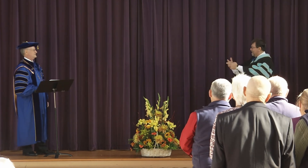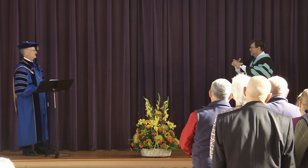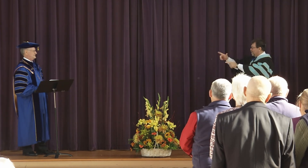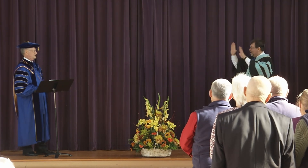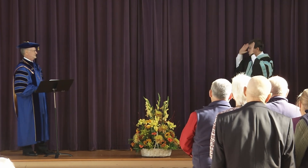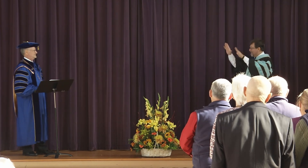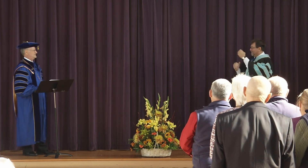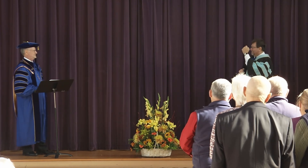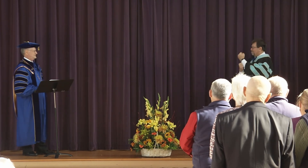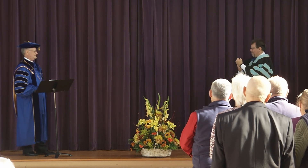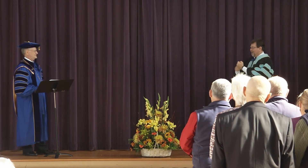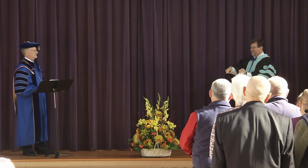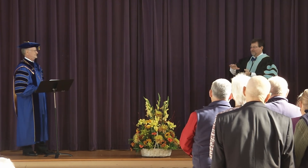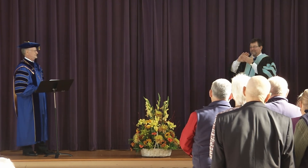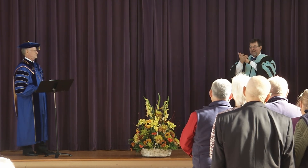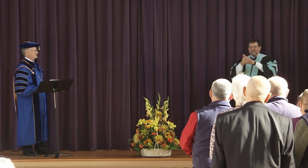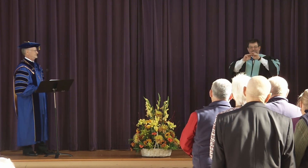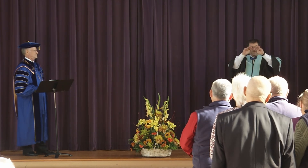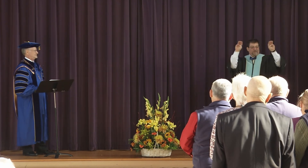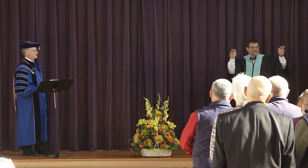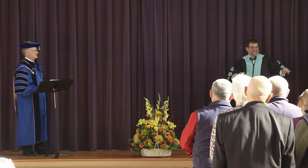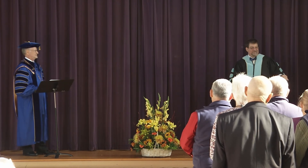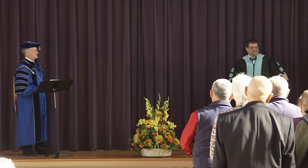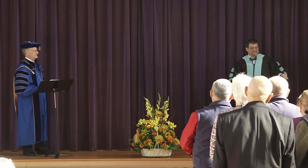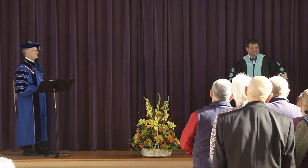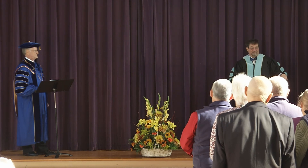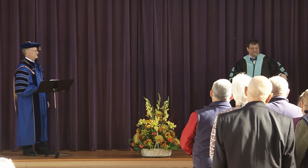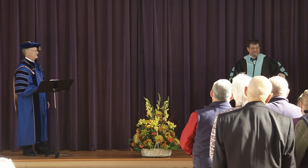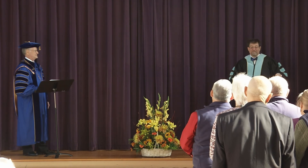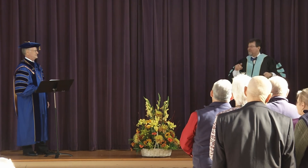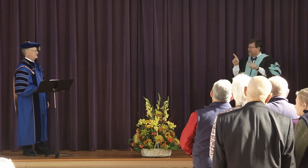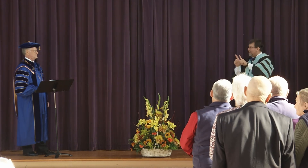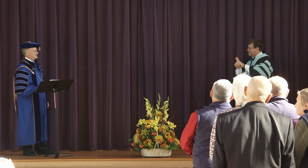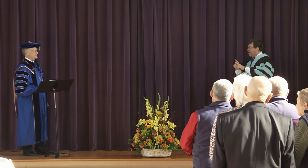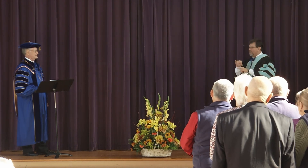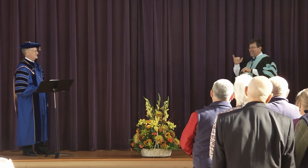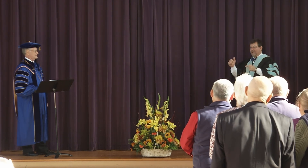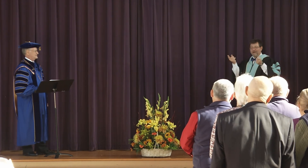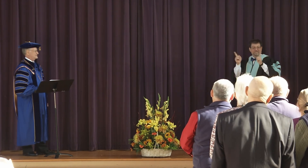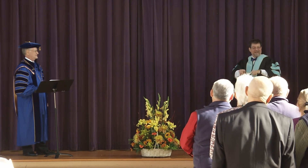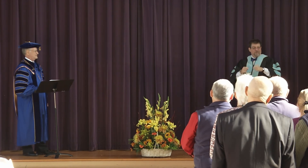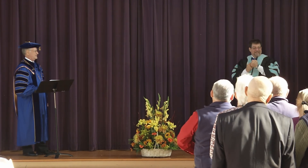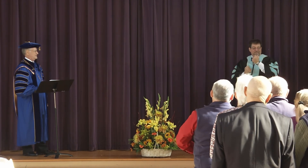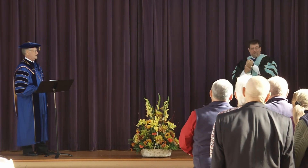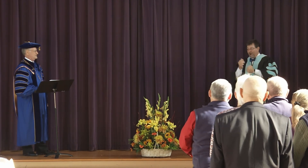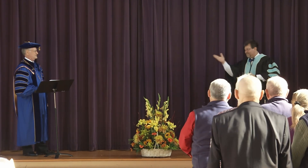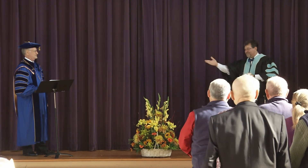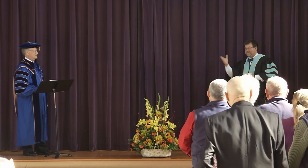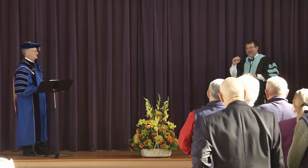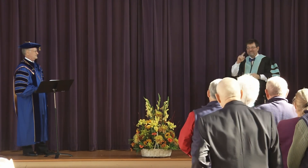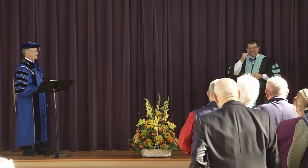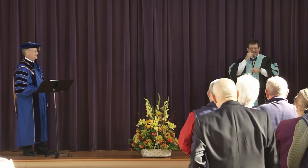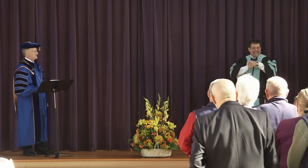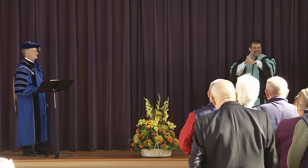room. With your wonderful support, this room will become a museum.